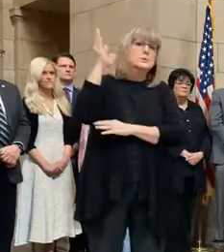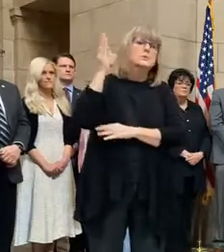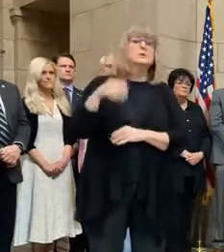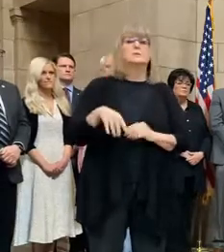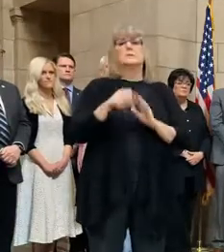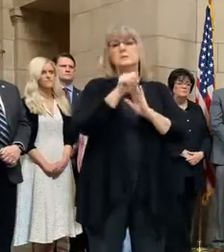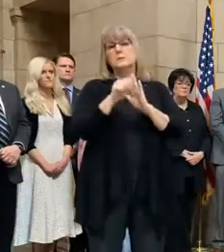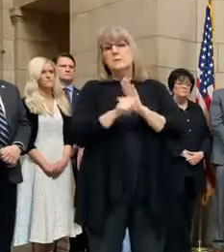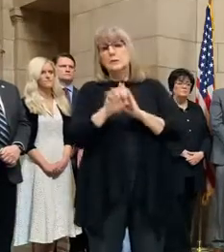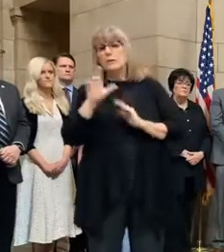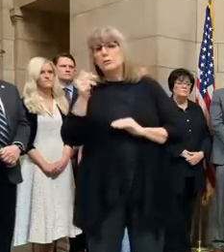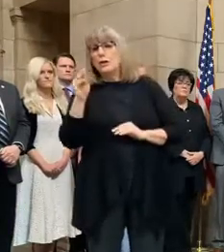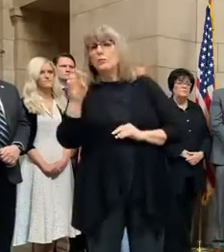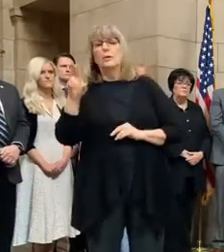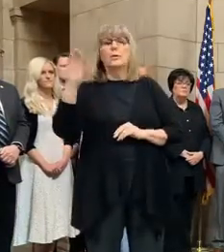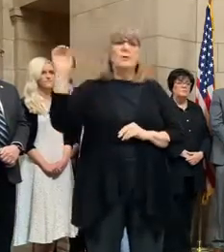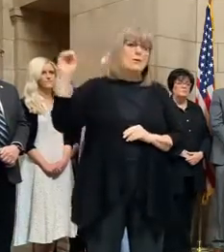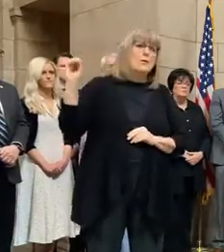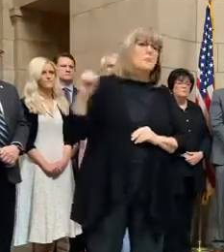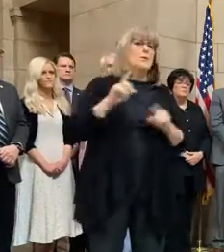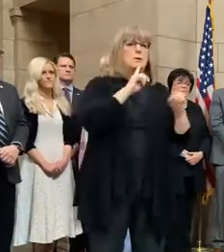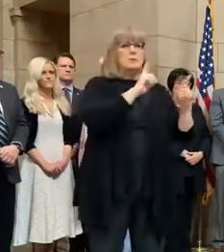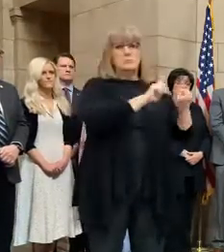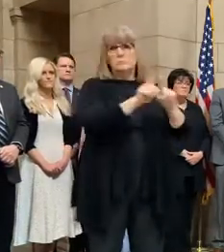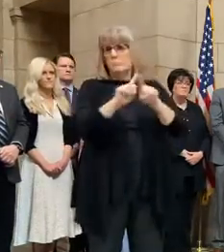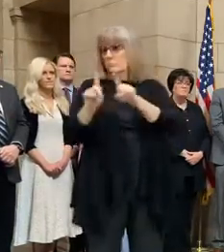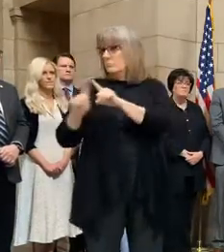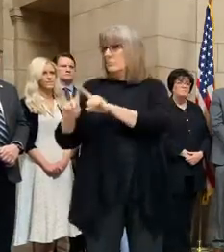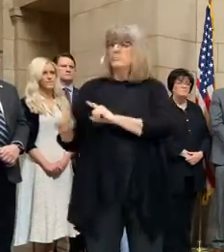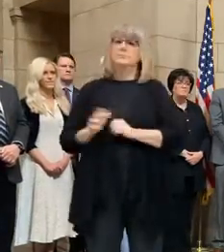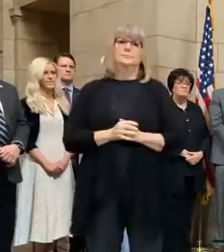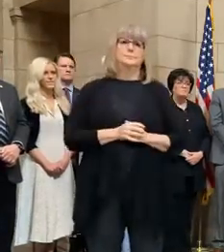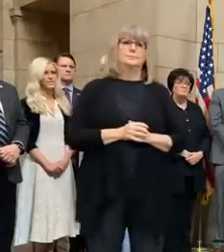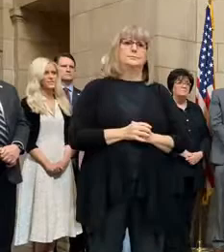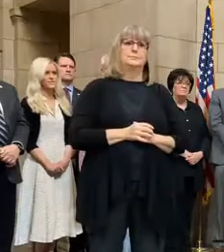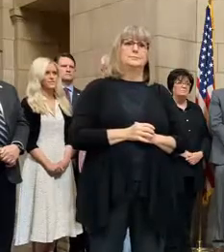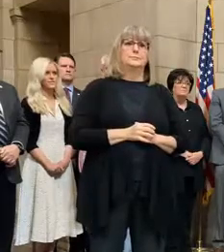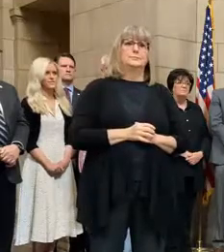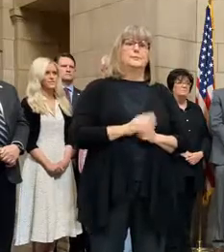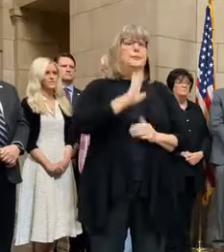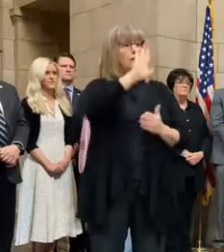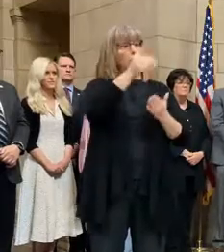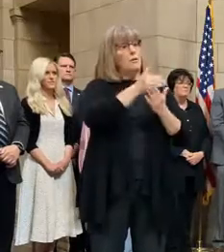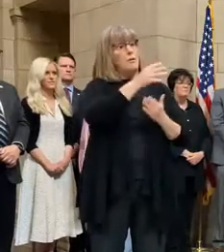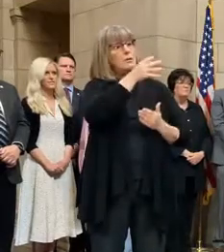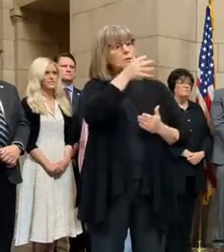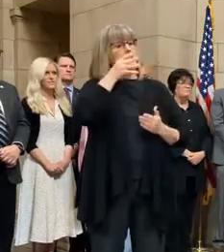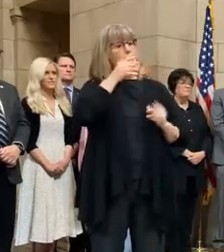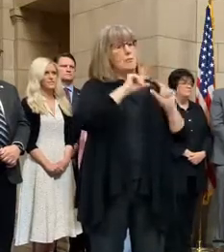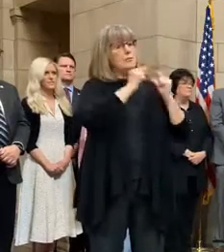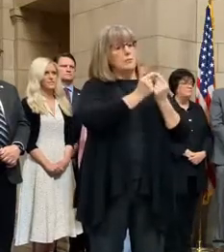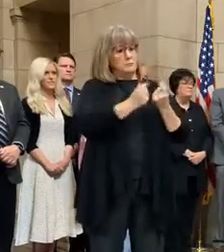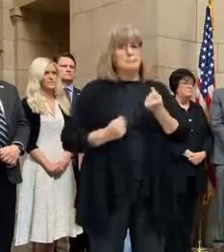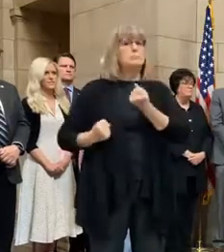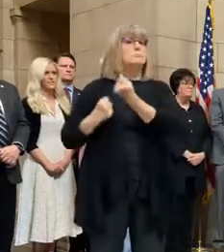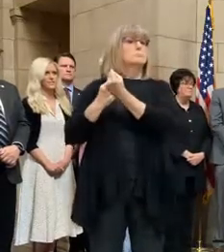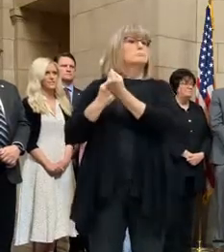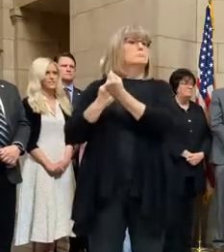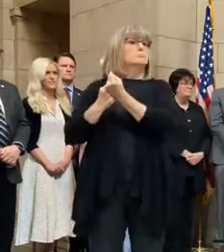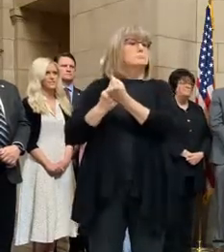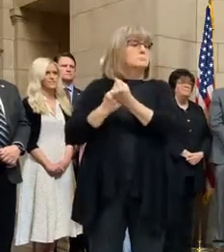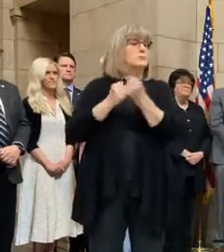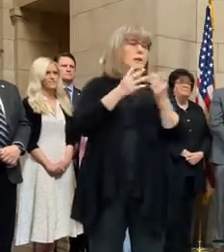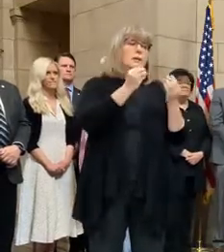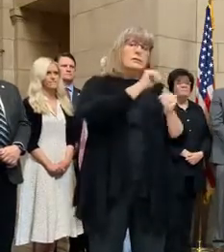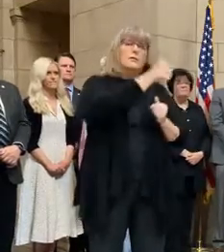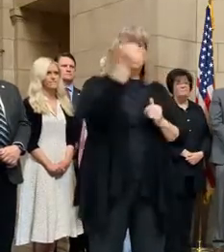Chamber, the Omaha Chamber, the Nebraska Farm Bureau, the Nebraska Cattlemen. But all the ag groups were on board for this, and numbers of